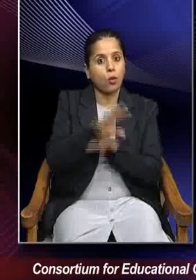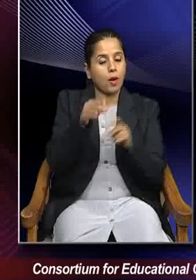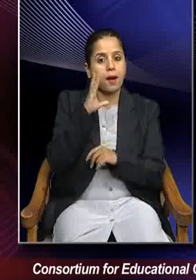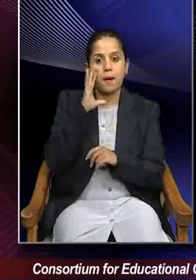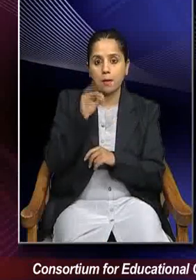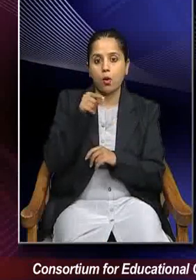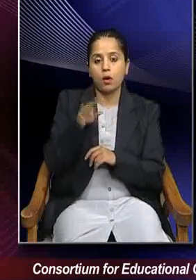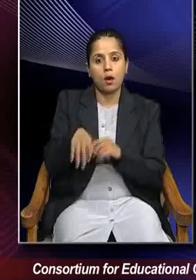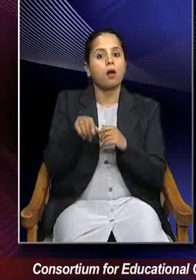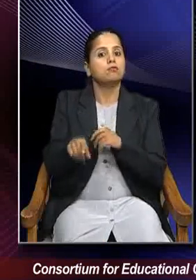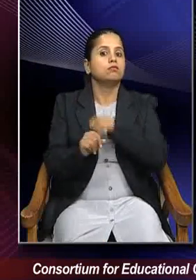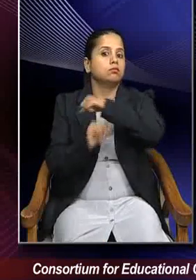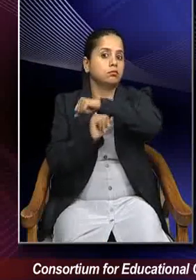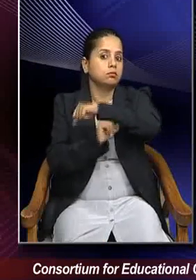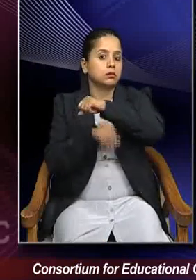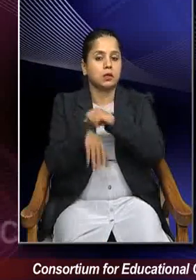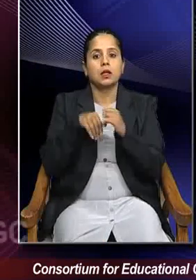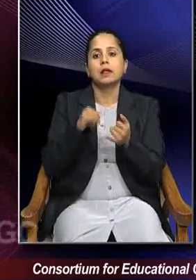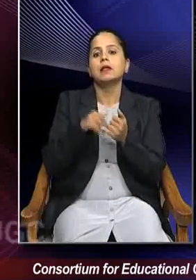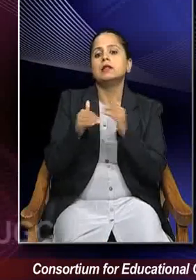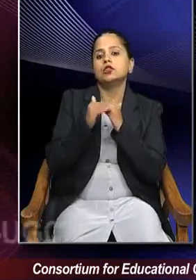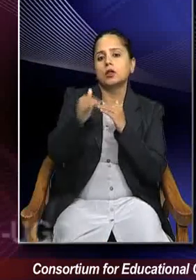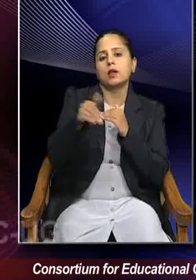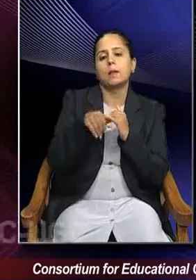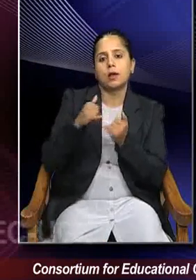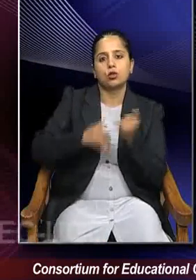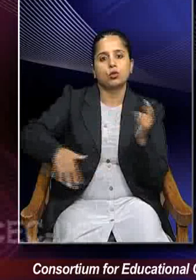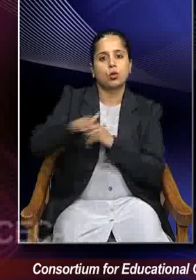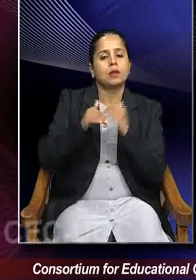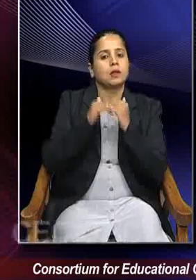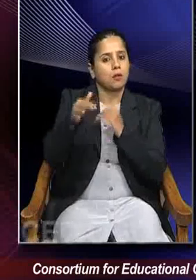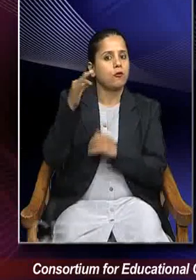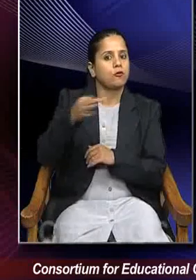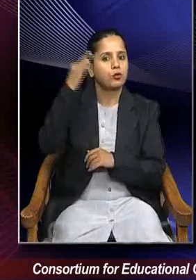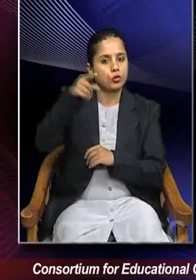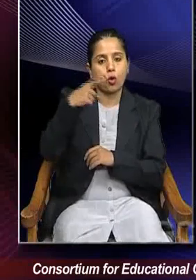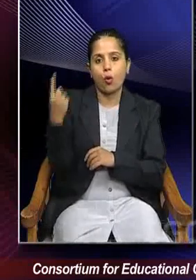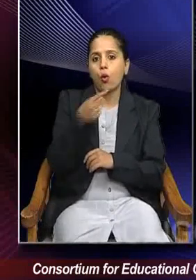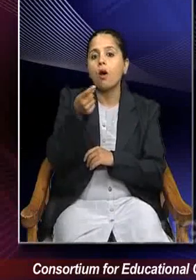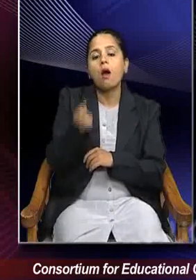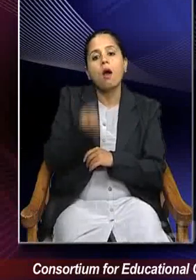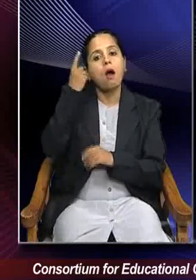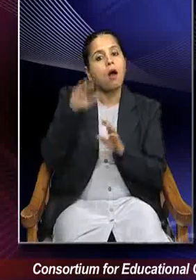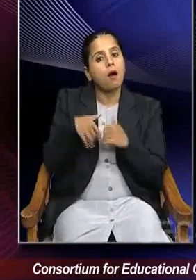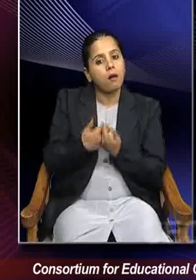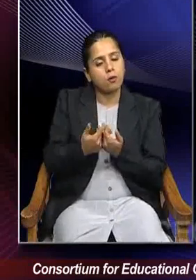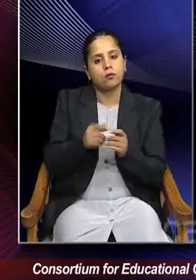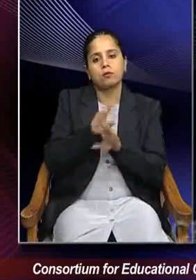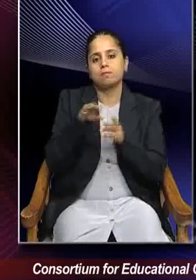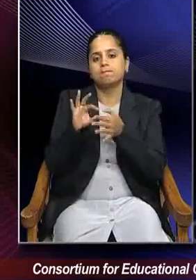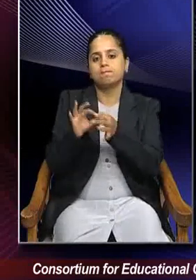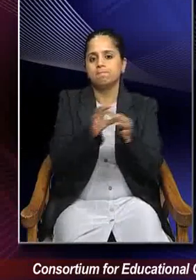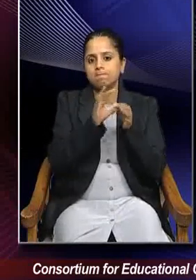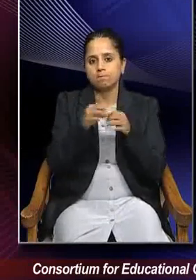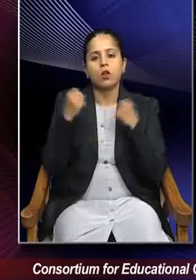important pillars of the sustainable society and sustainable future, and they can only be realized through the collective